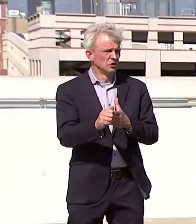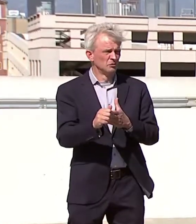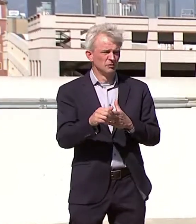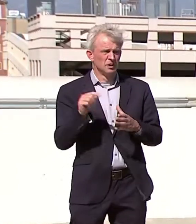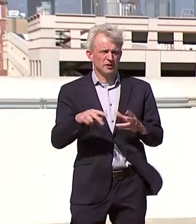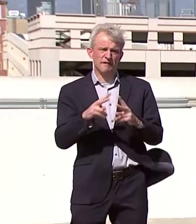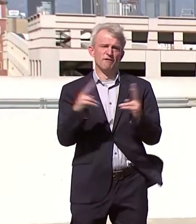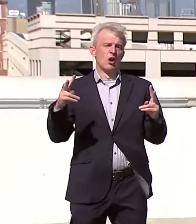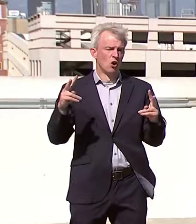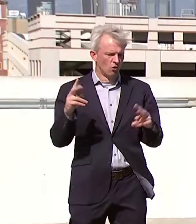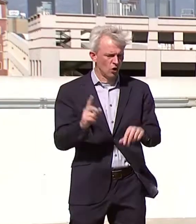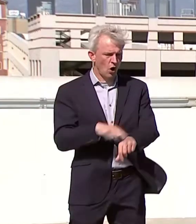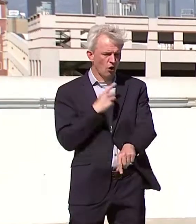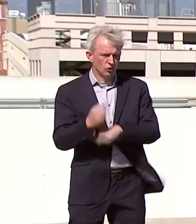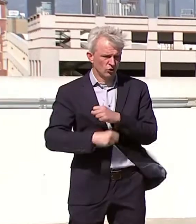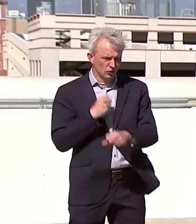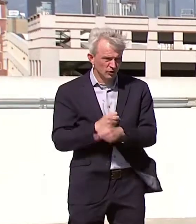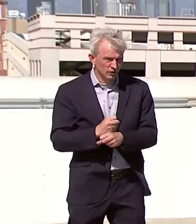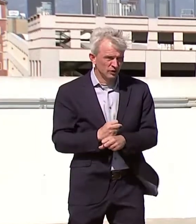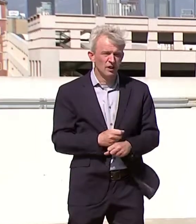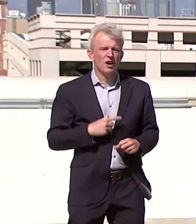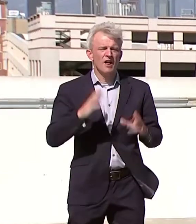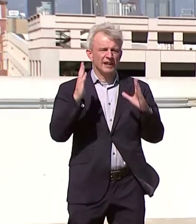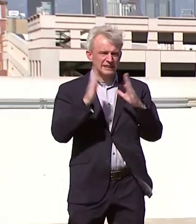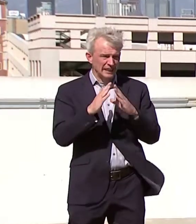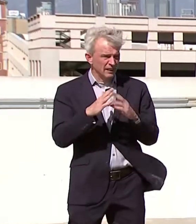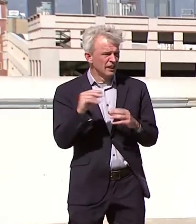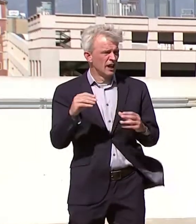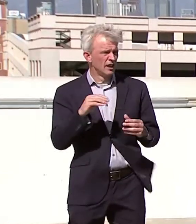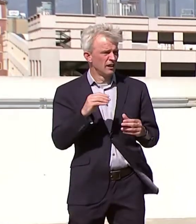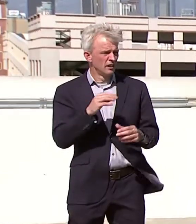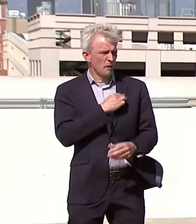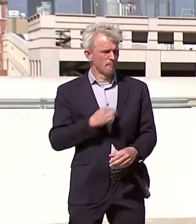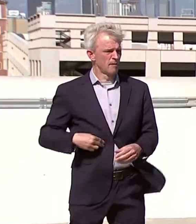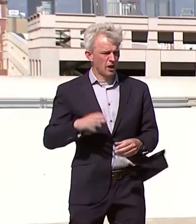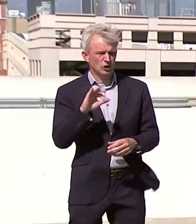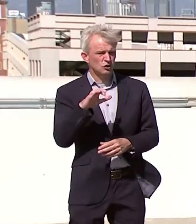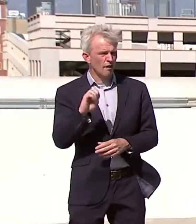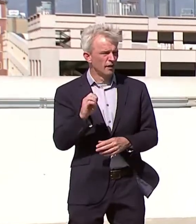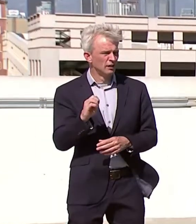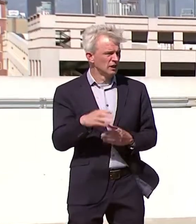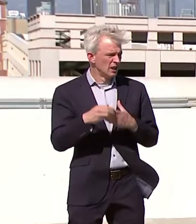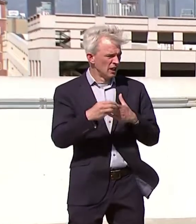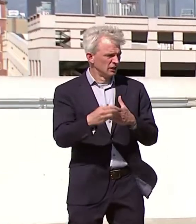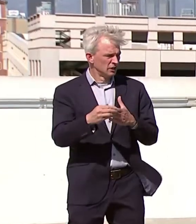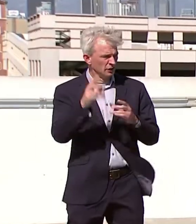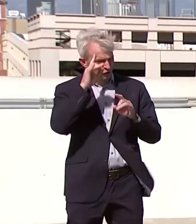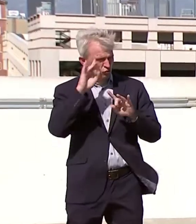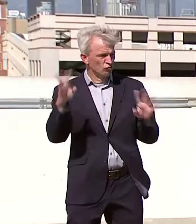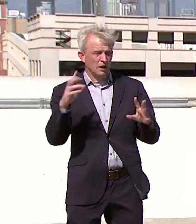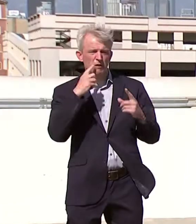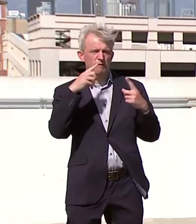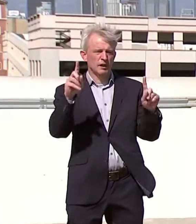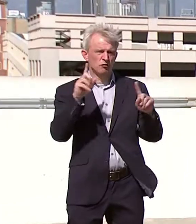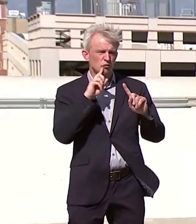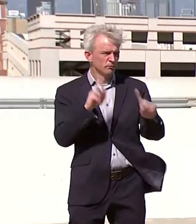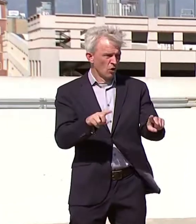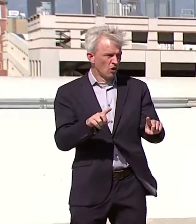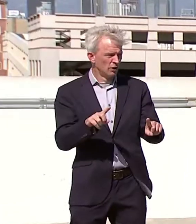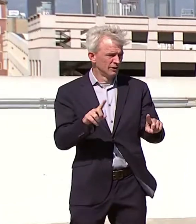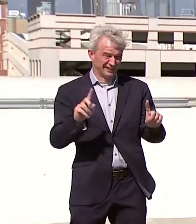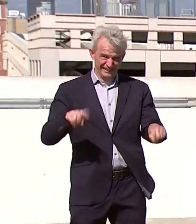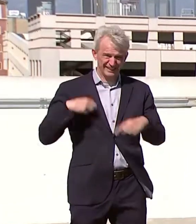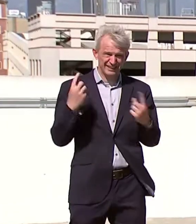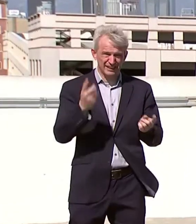very long year. The city and the mayor's office have led a superbly effective response since the